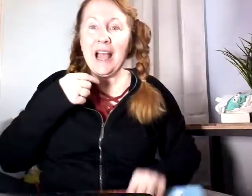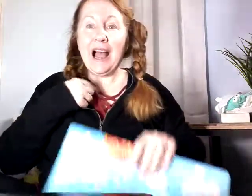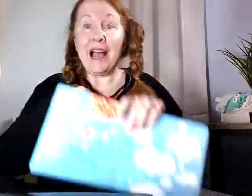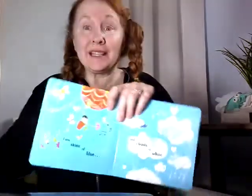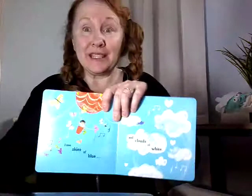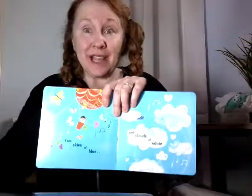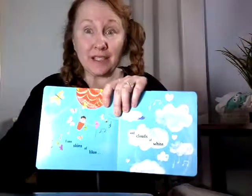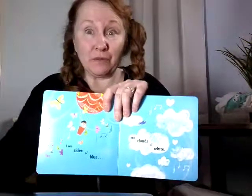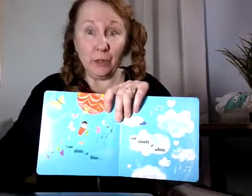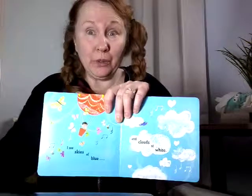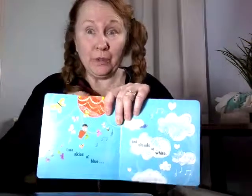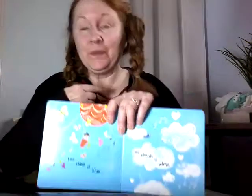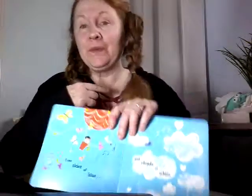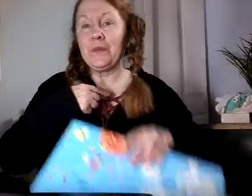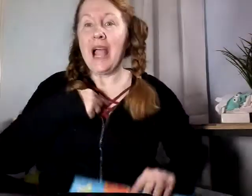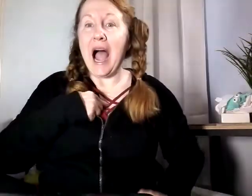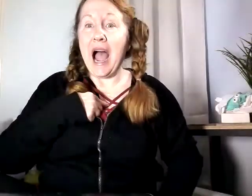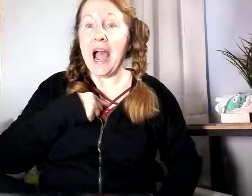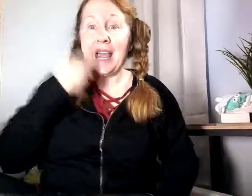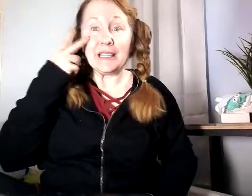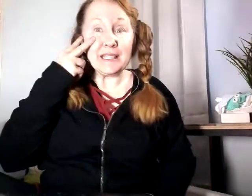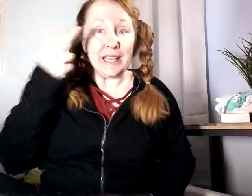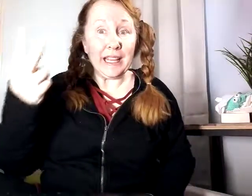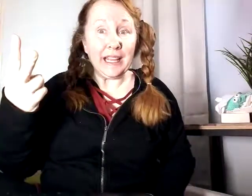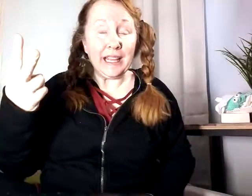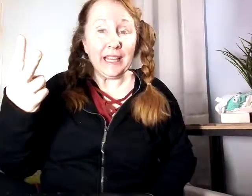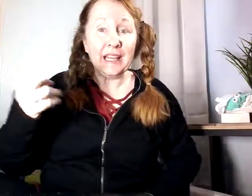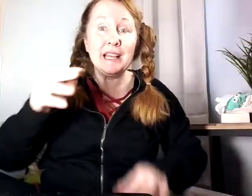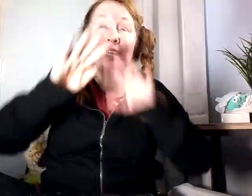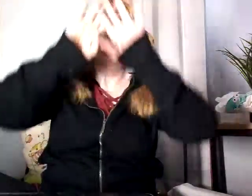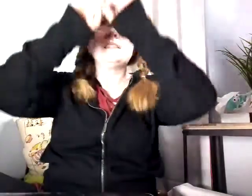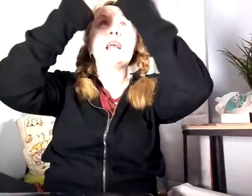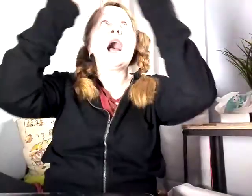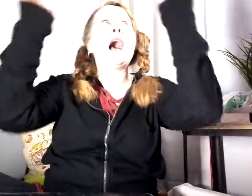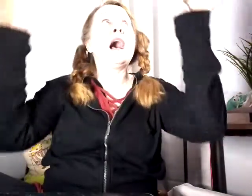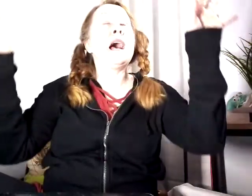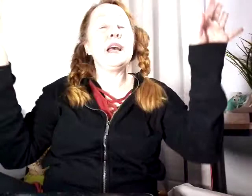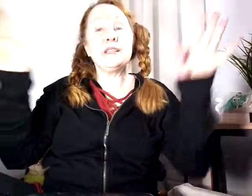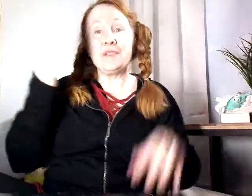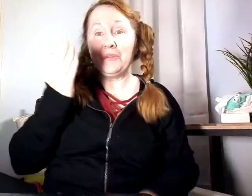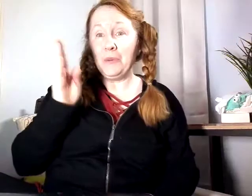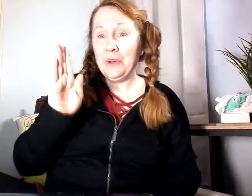I see skies of blue. I see skies of